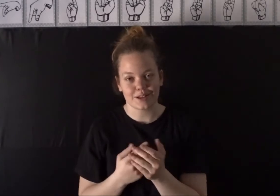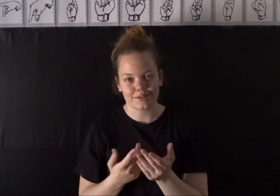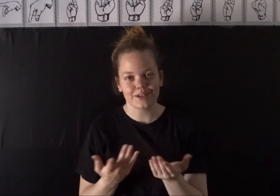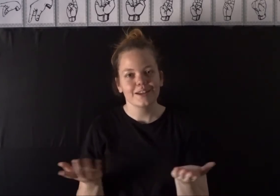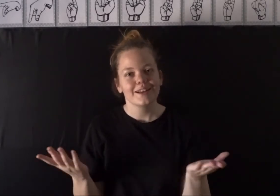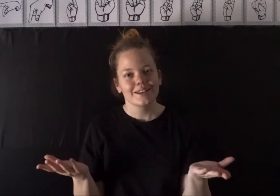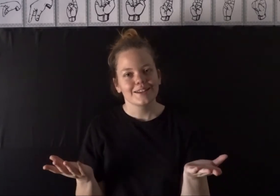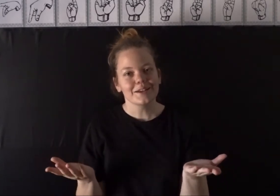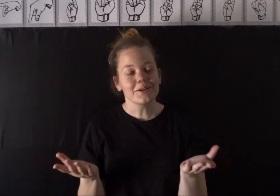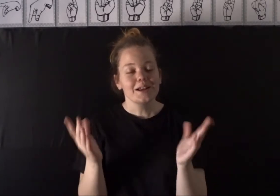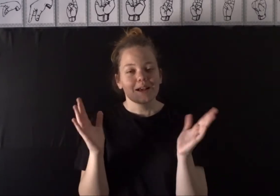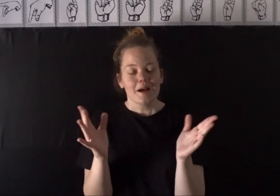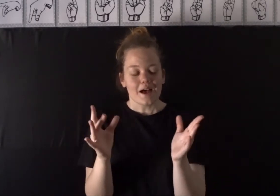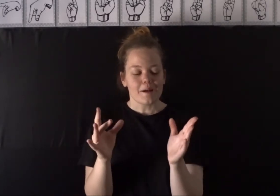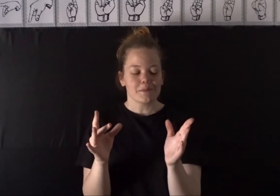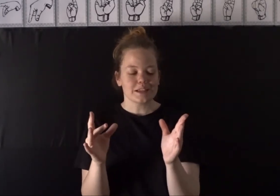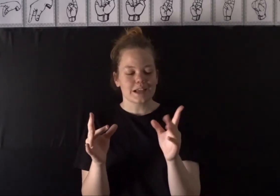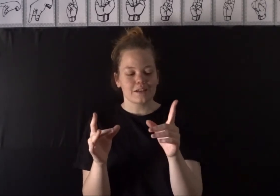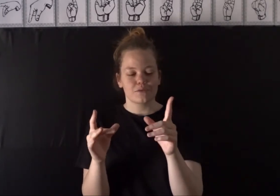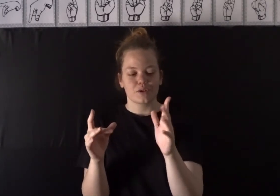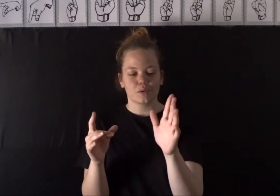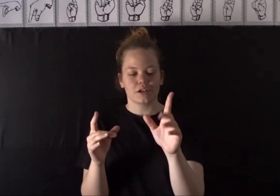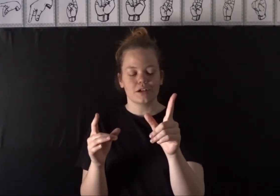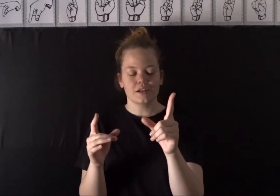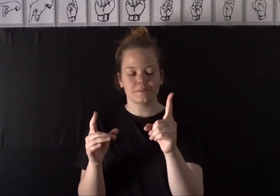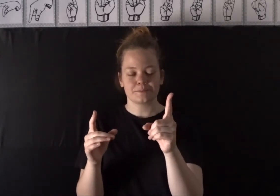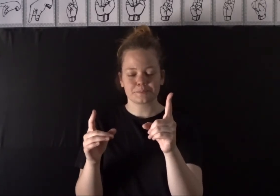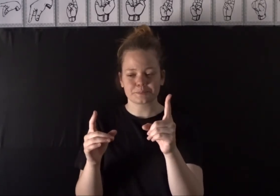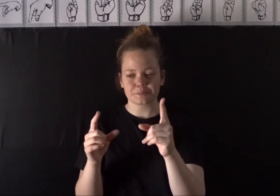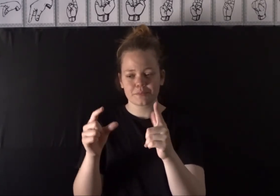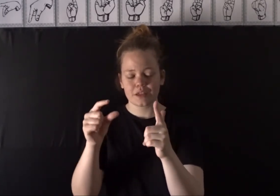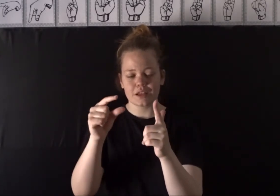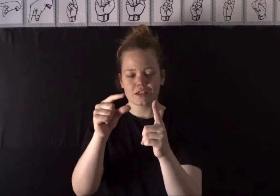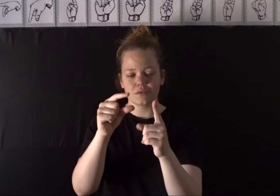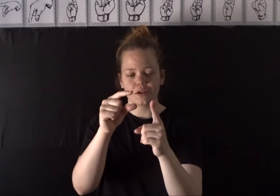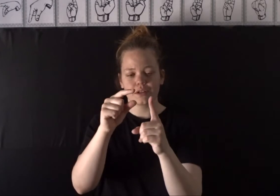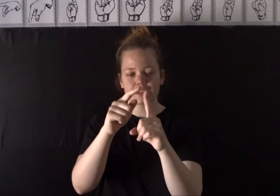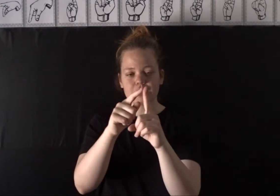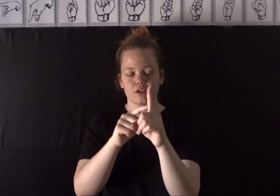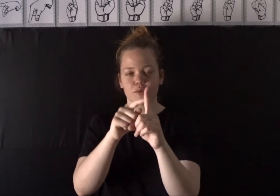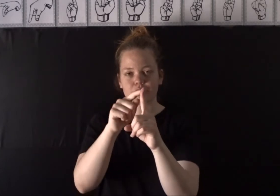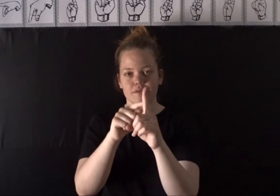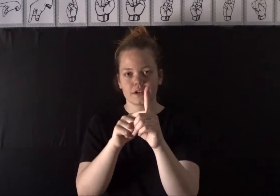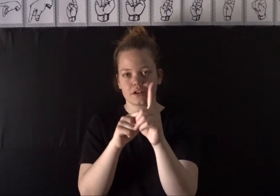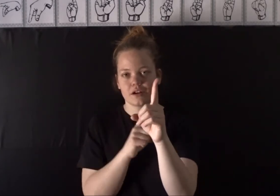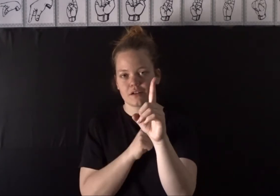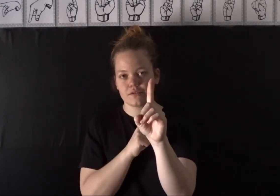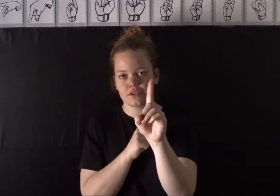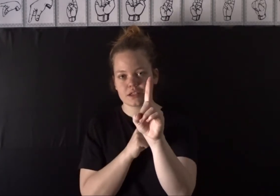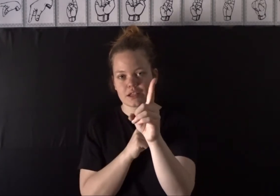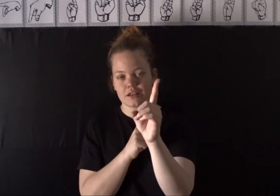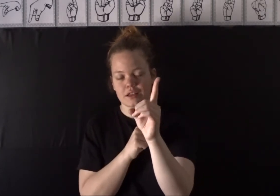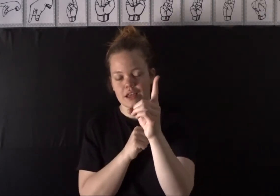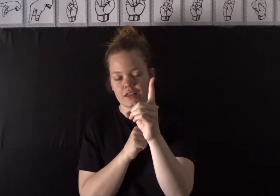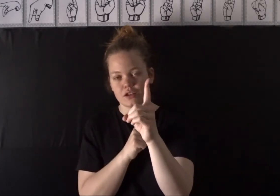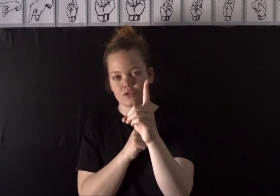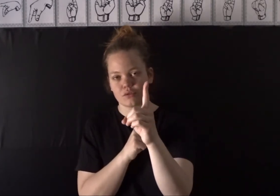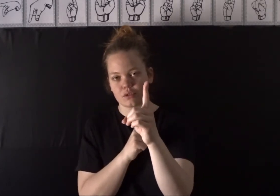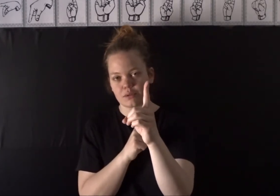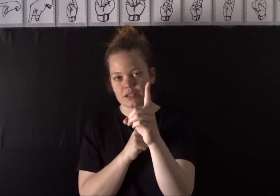fun. So, the sign for word is you are going to take your pointer finger of the hand that you don't normally sign